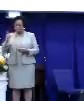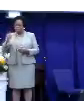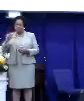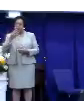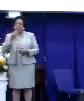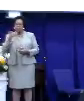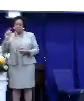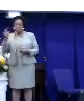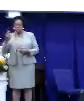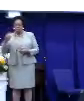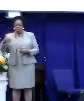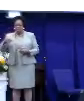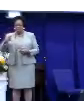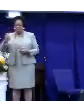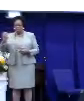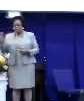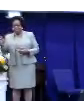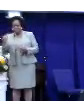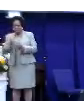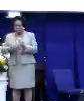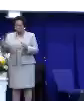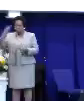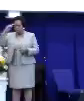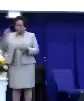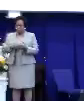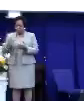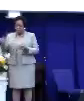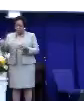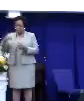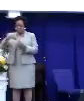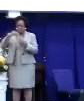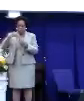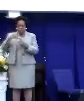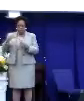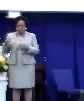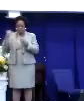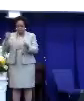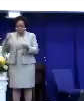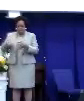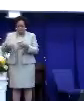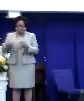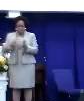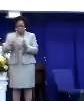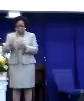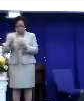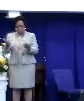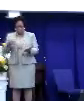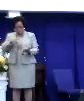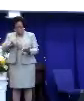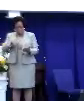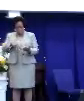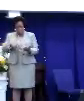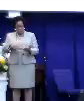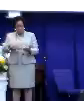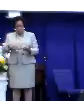to everyone, to the Greek and to everyone else that believe. This particular power in this our text this morning,